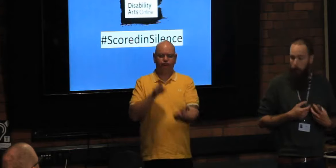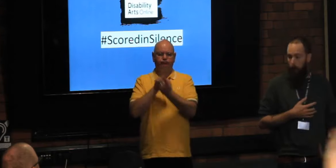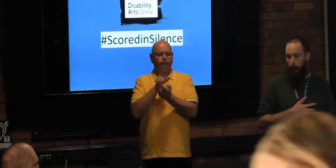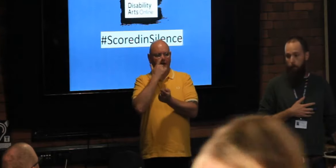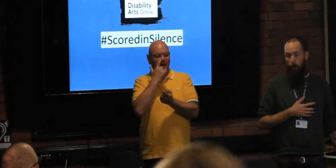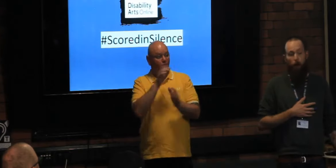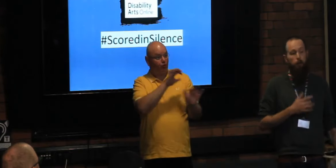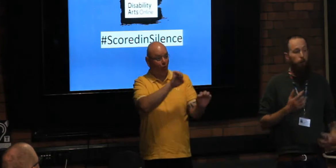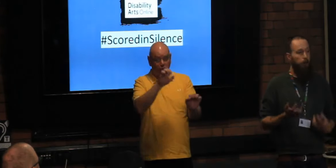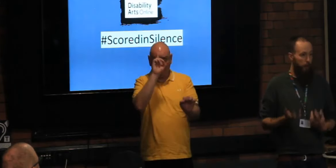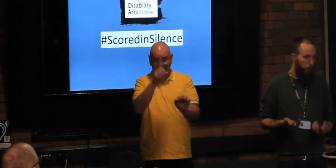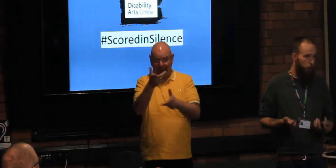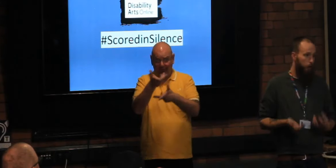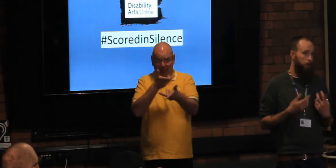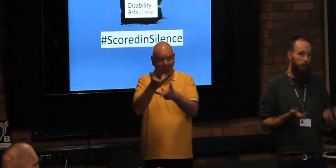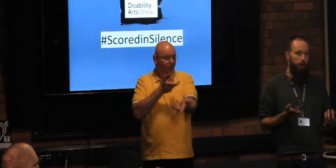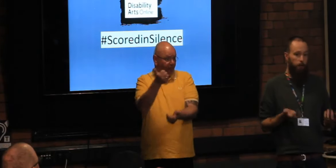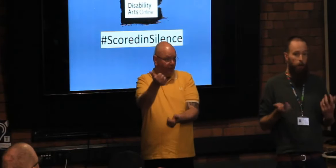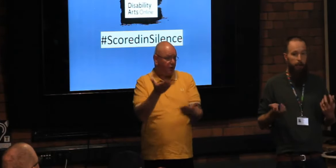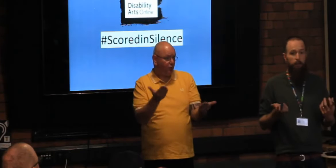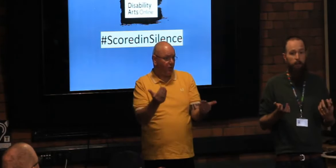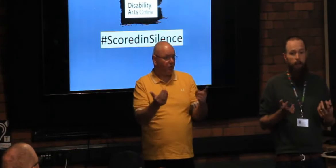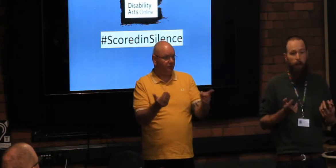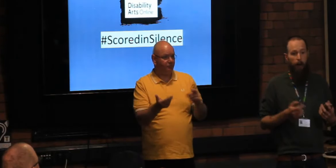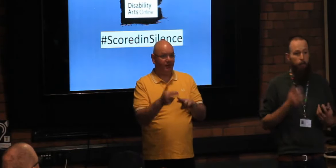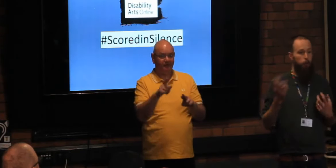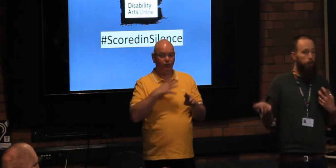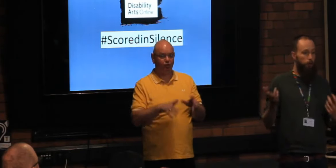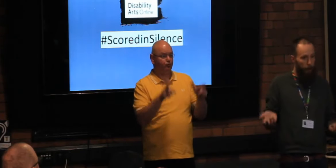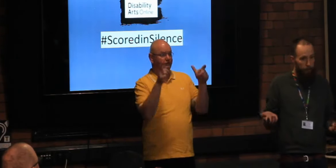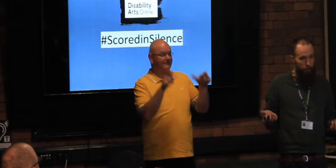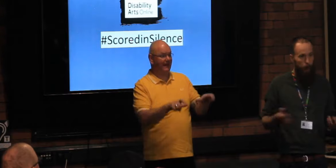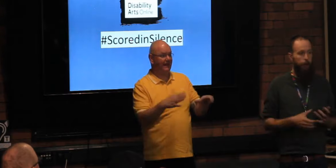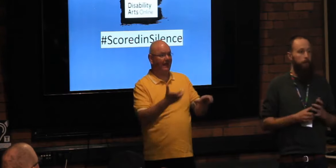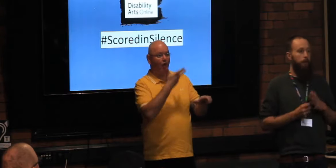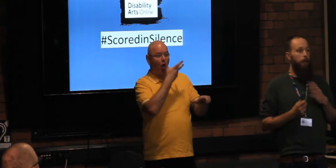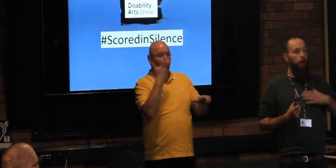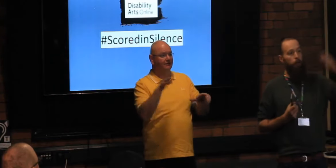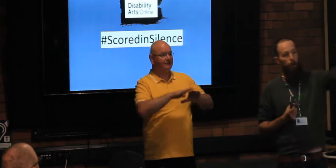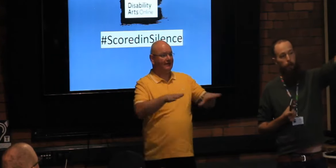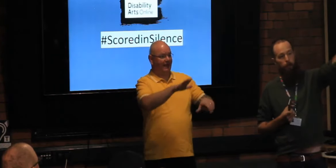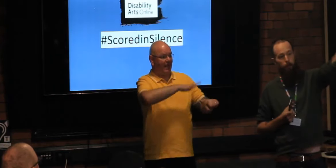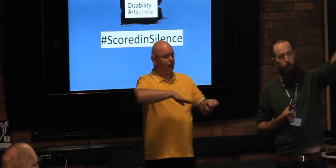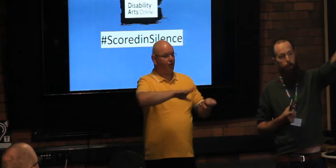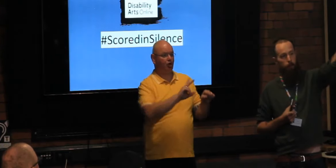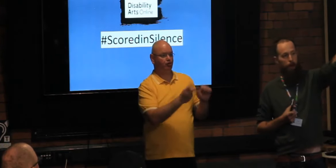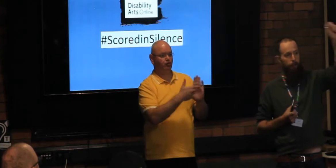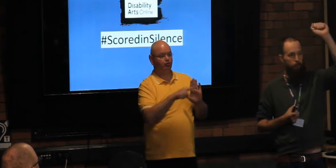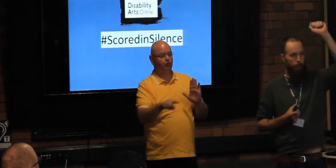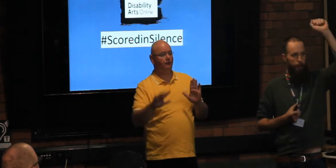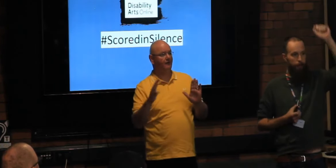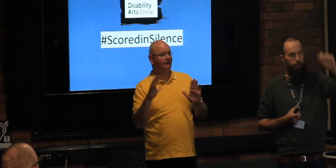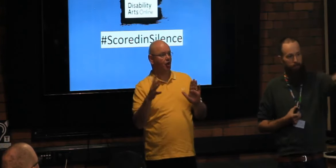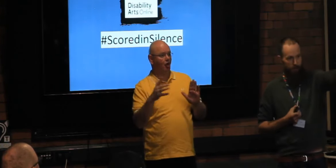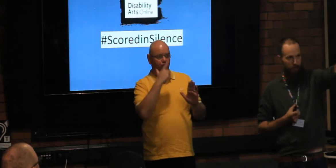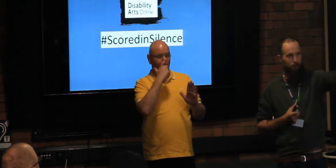about. After the talk is finished, you're welcome to stick around the top desk from 2 till 5. Come and see me or Joe Kimber, who's at the back, just